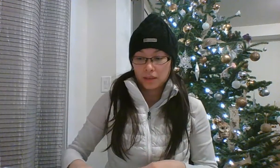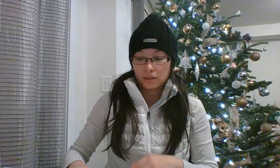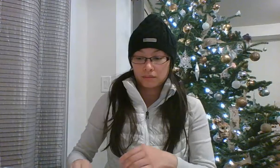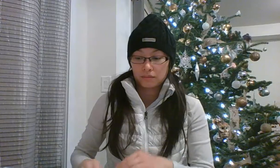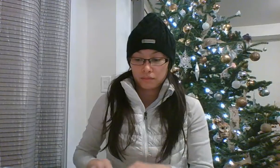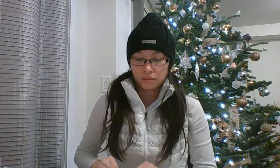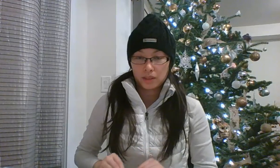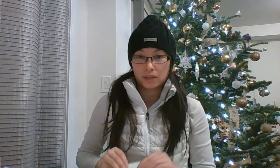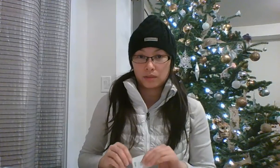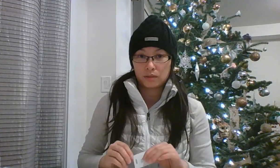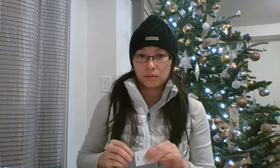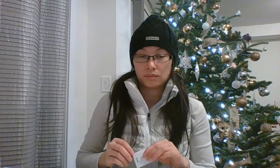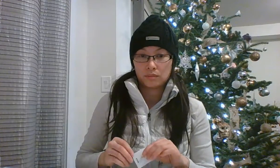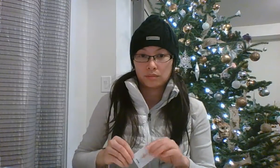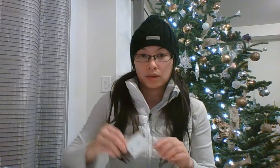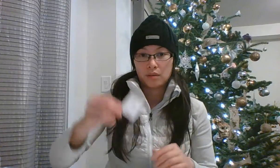And we can do, oh,